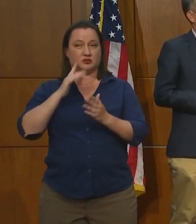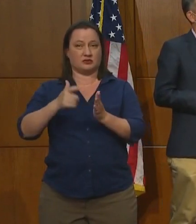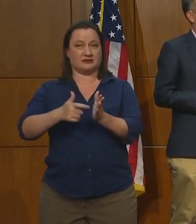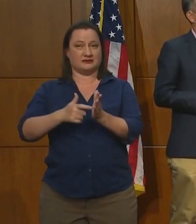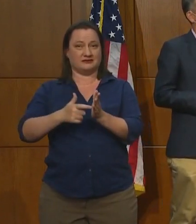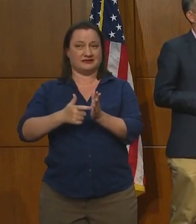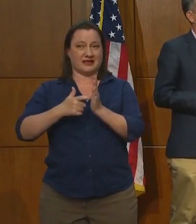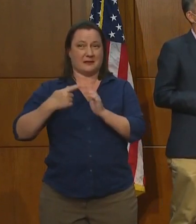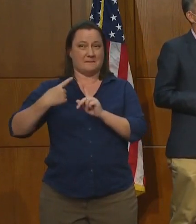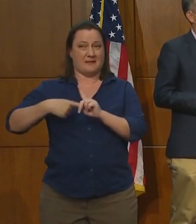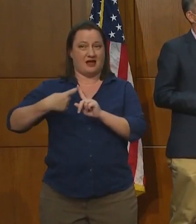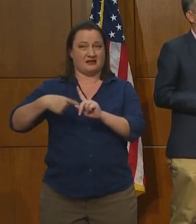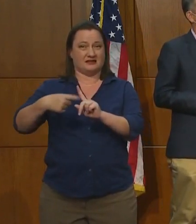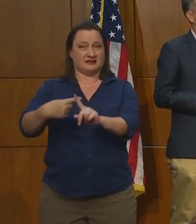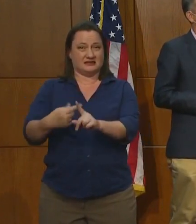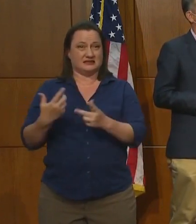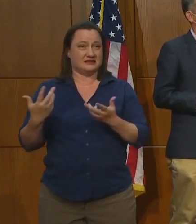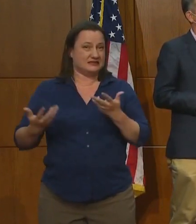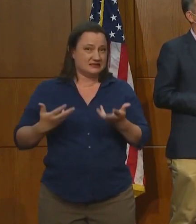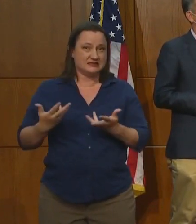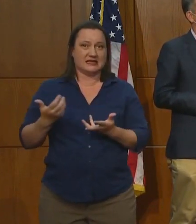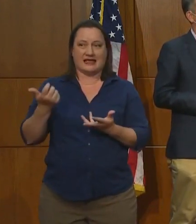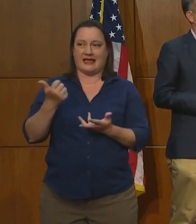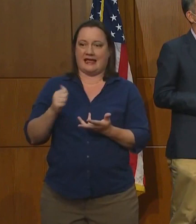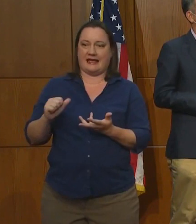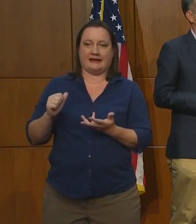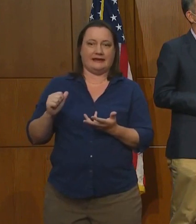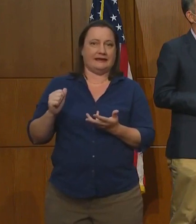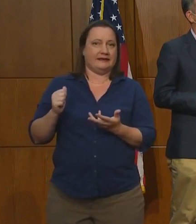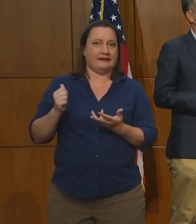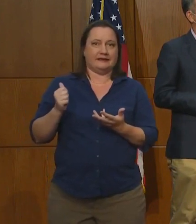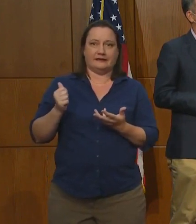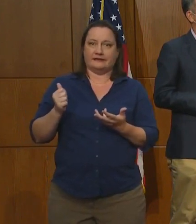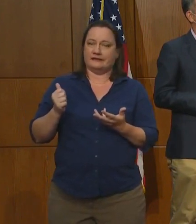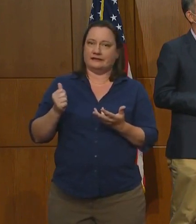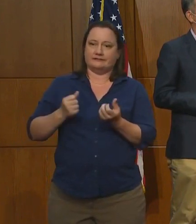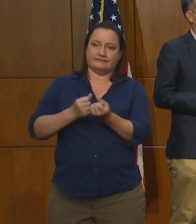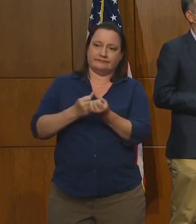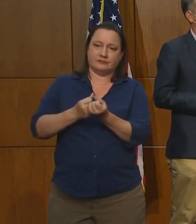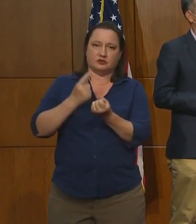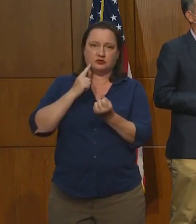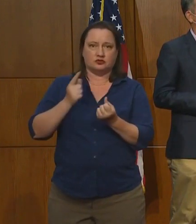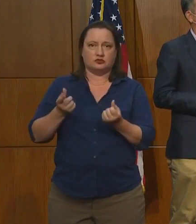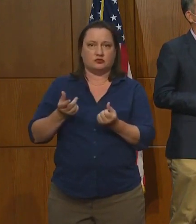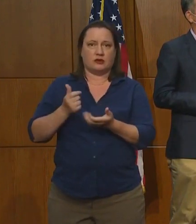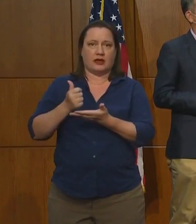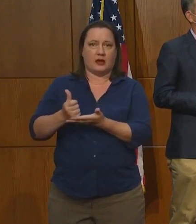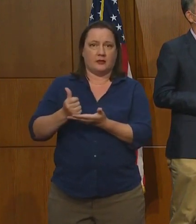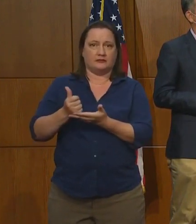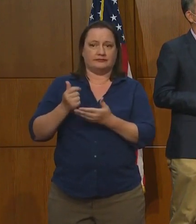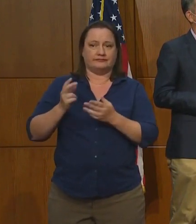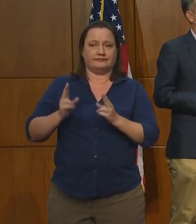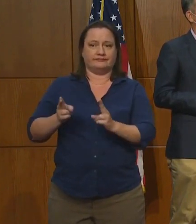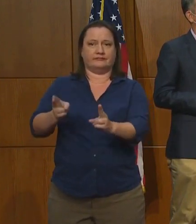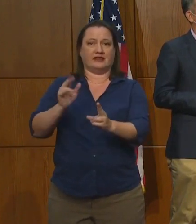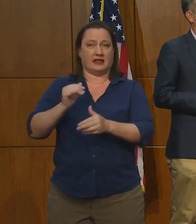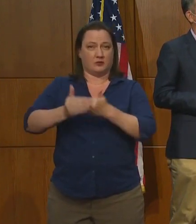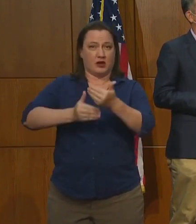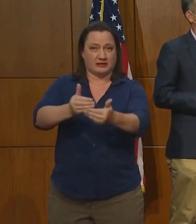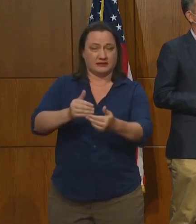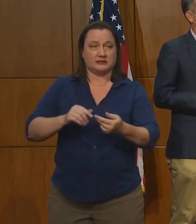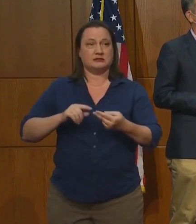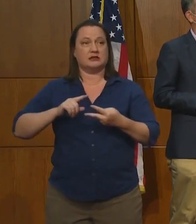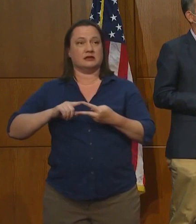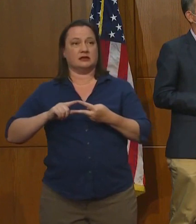Is there anything being done to speed that up? And then a question for Governor Northam regarding the ETS from the DOLE,